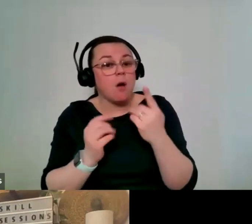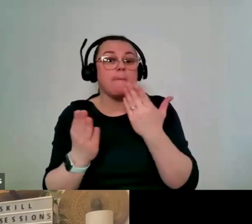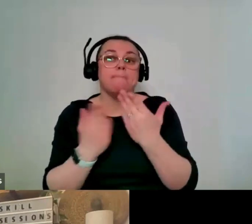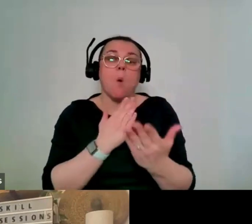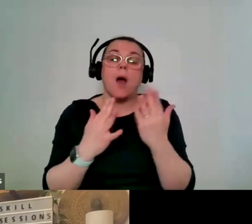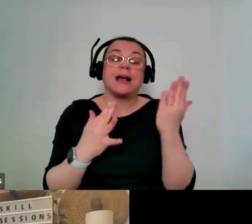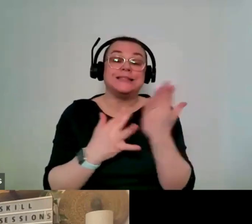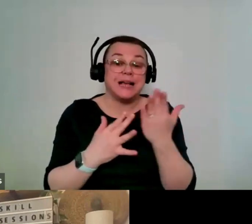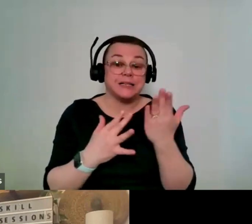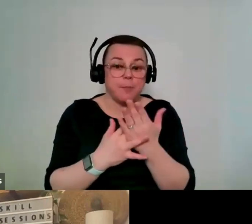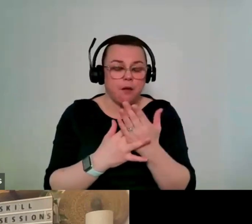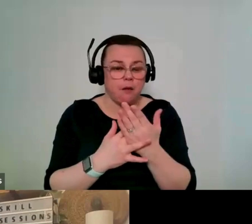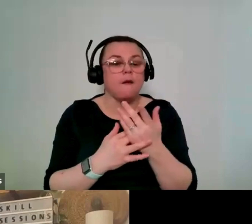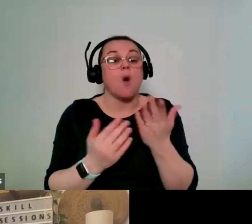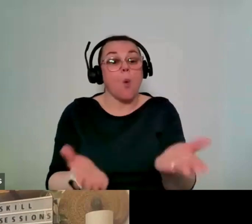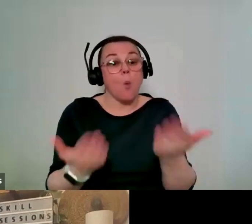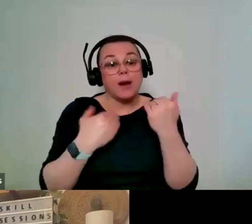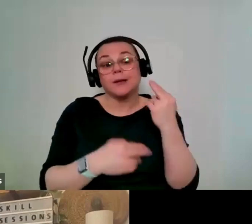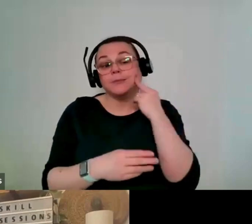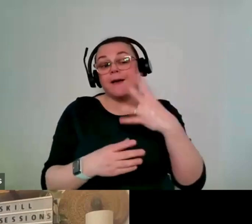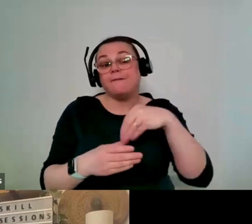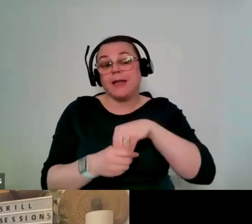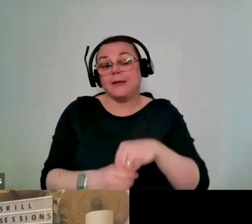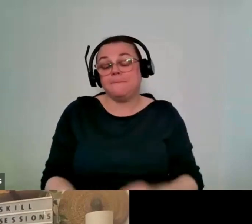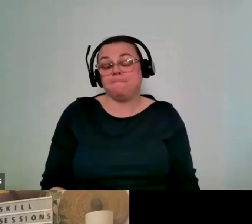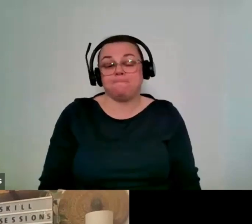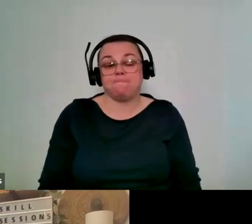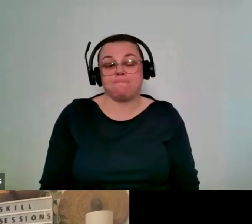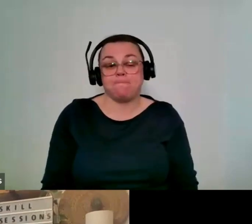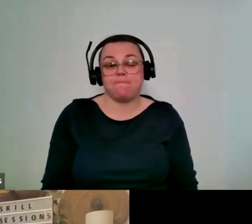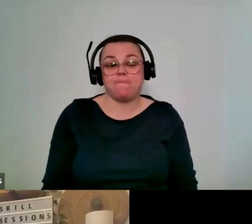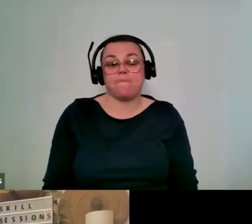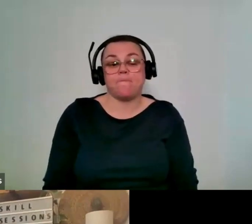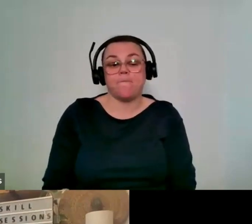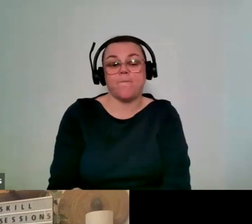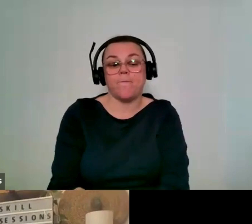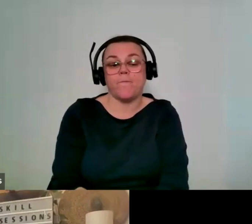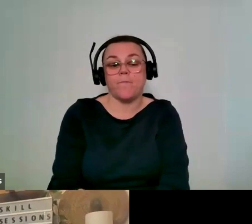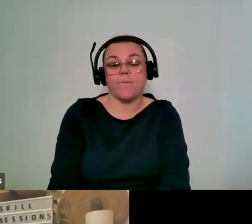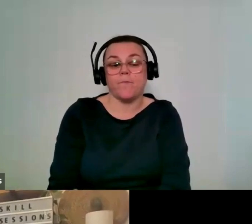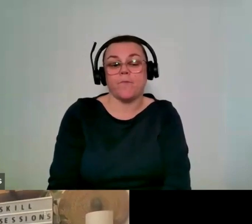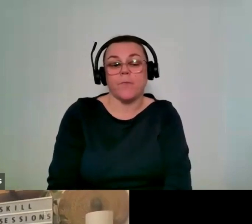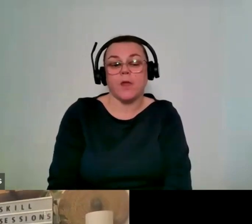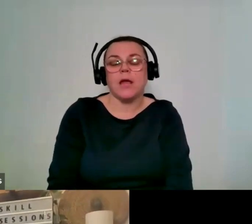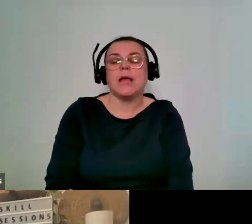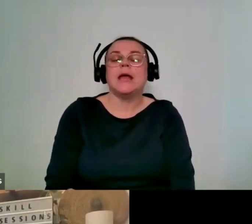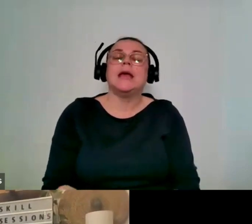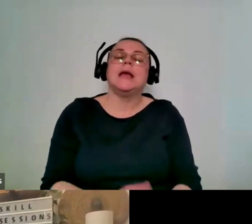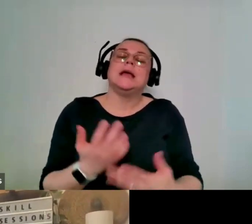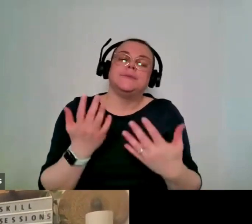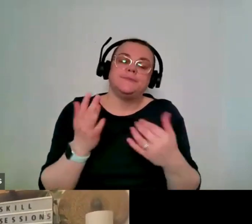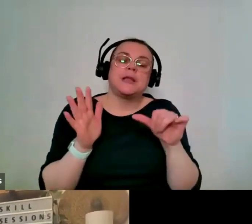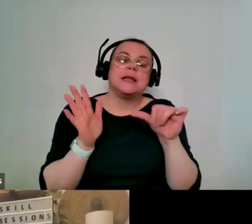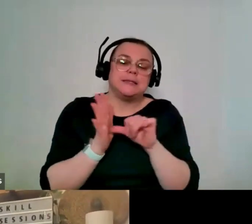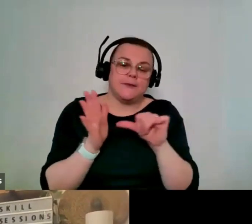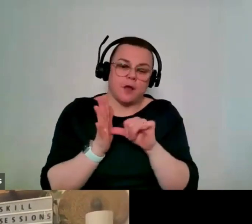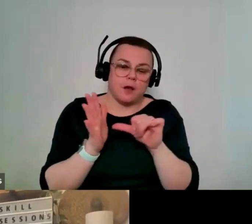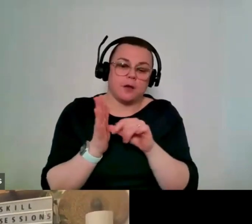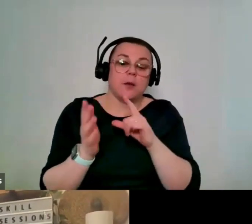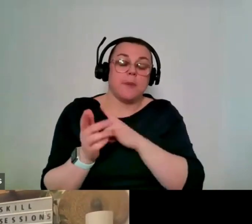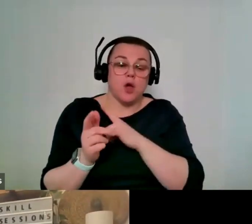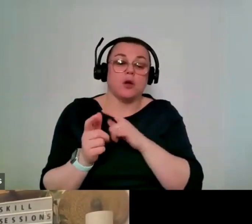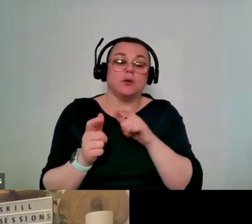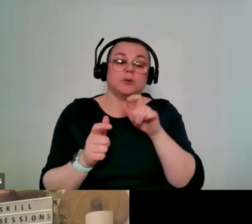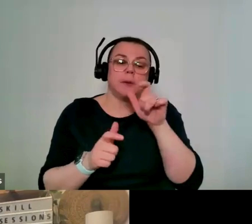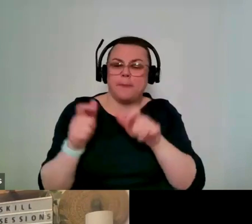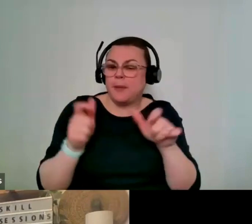accessible for welcoming deaf people. Yeah, I think it's a difficult one because you know, people do tend to